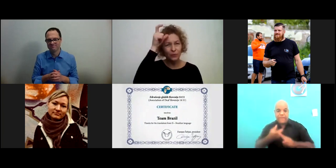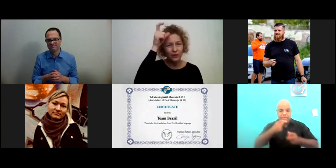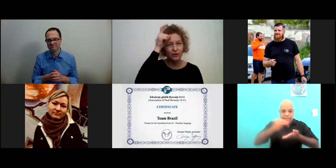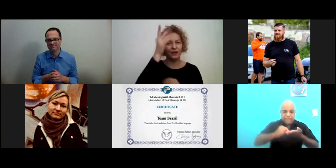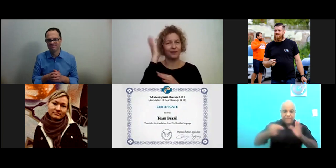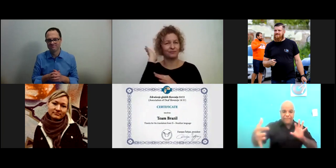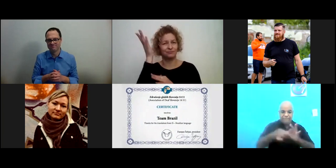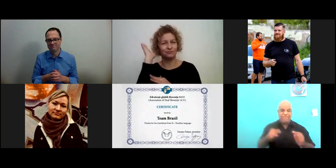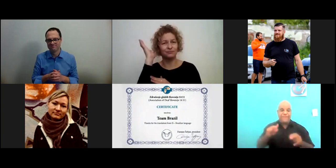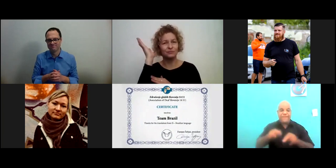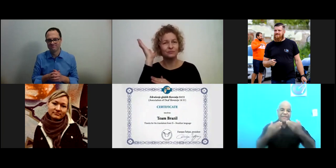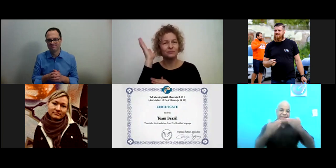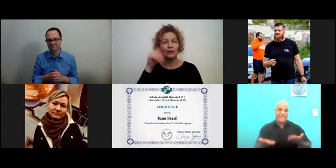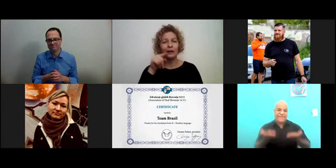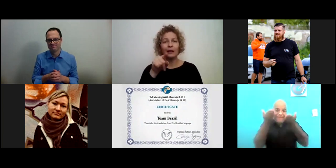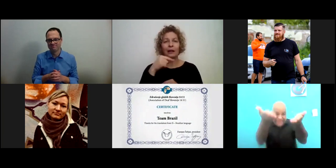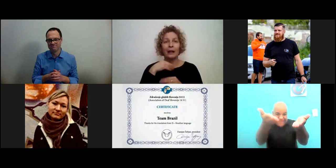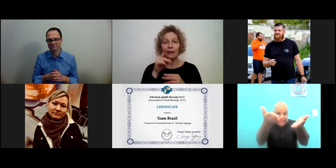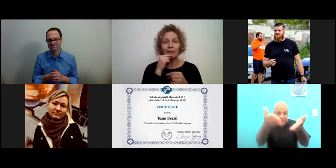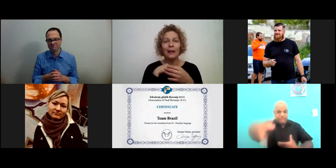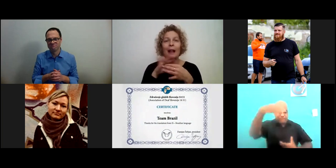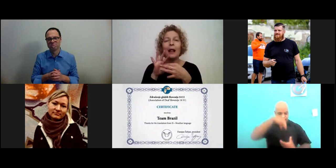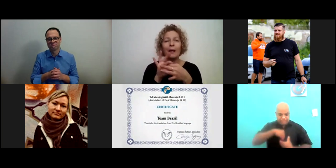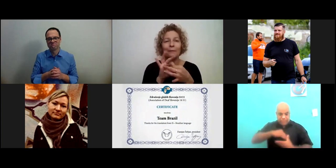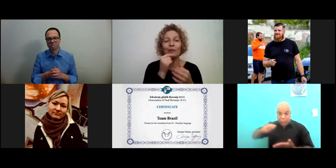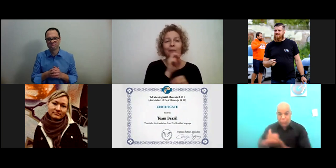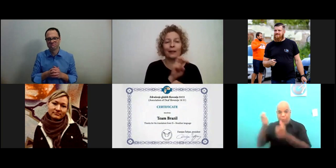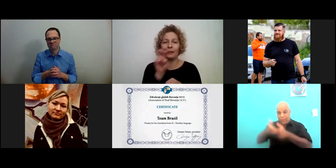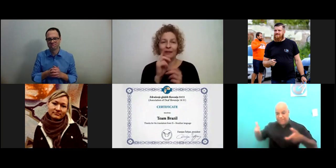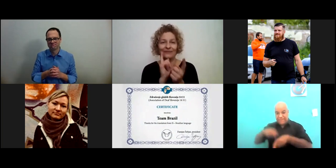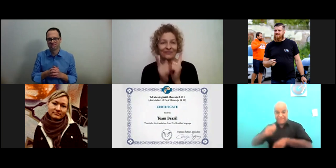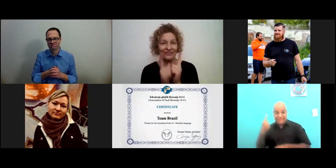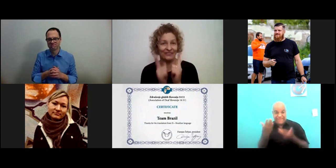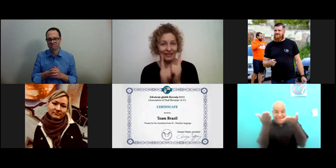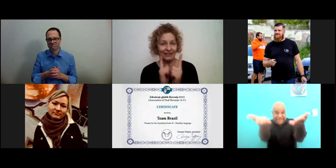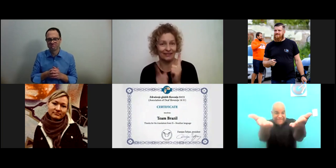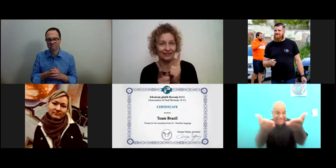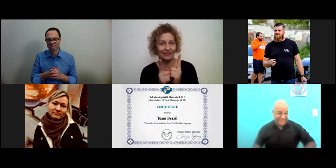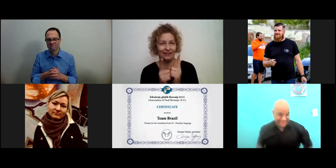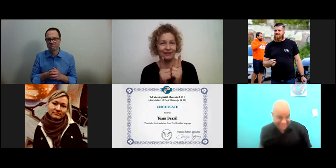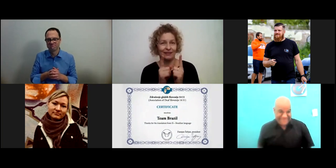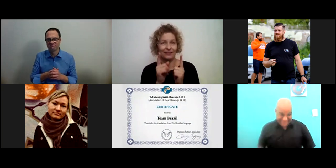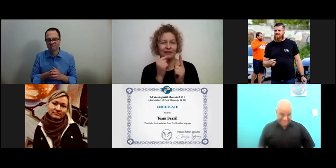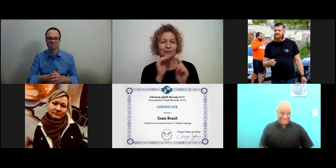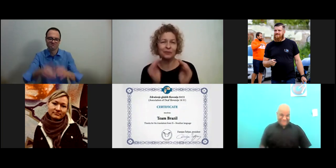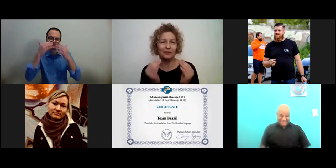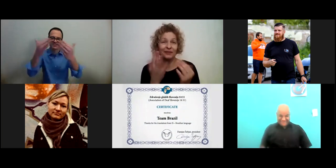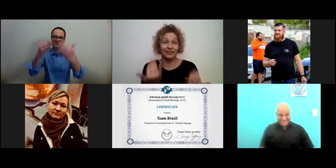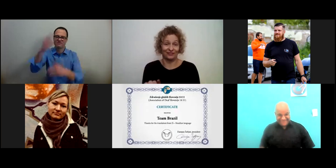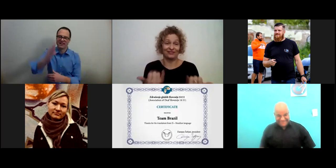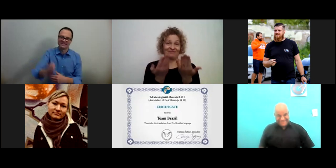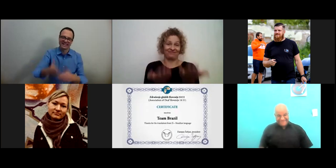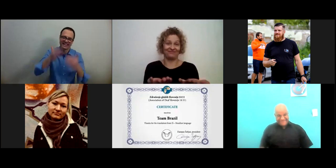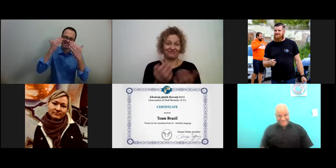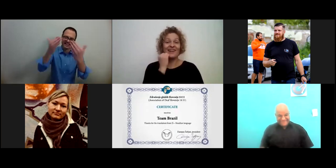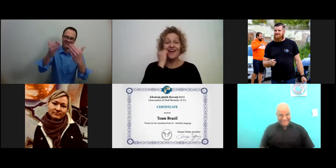We also need to make sure that we see that internationally we can be connected. So thank you so much. And maybe we can set up a new